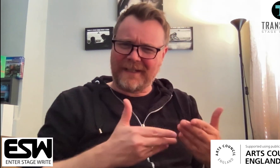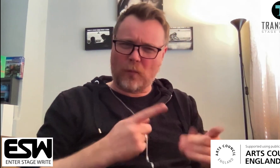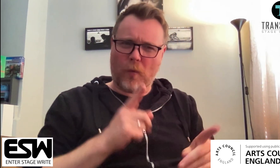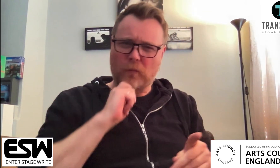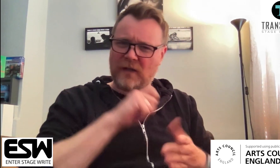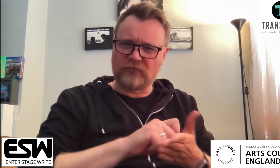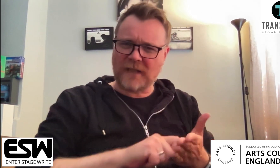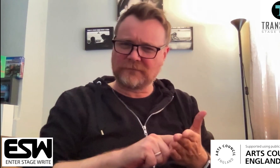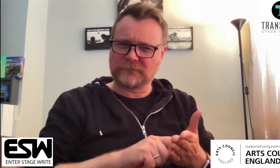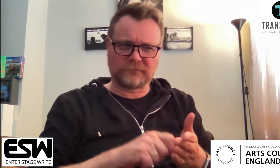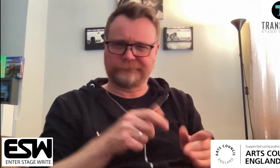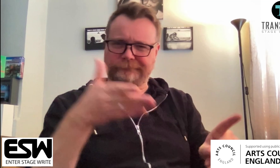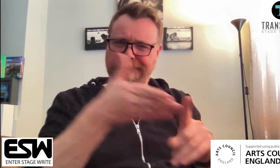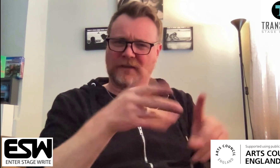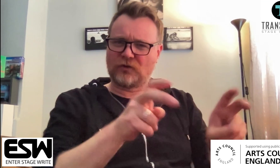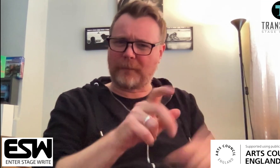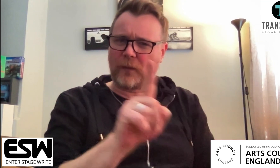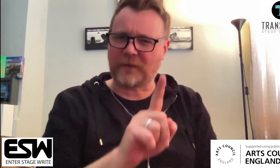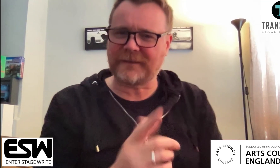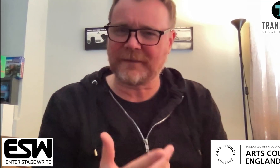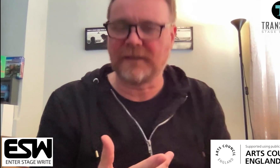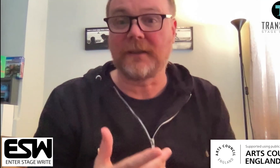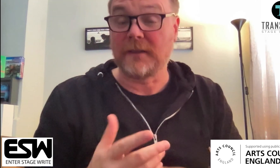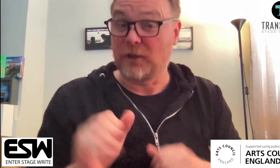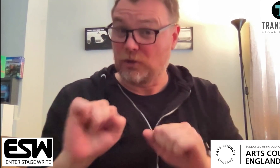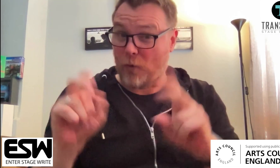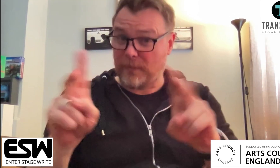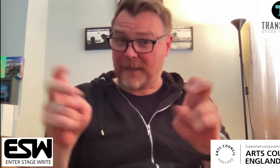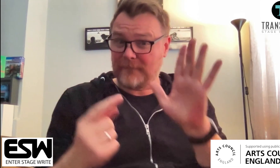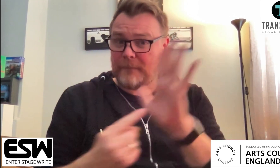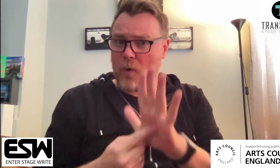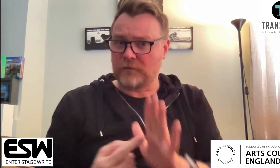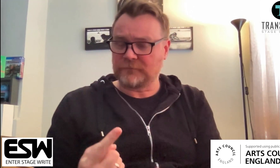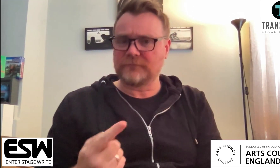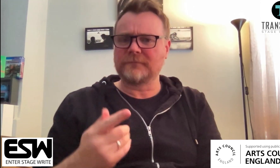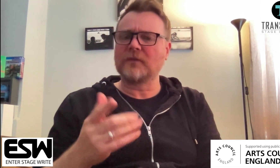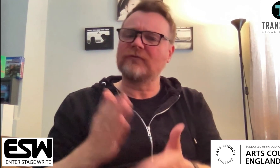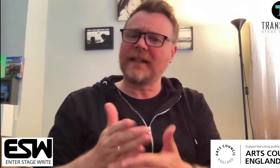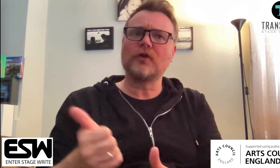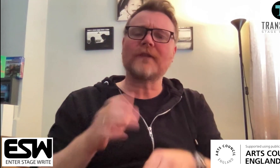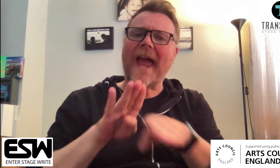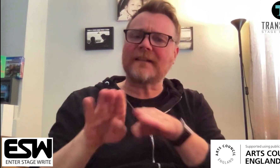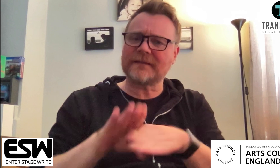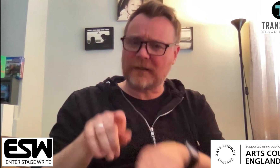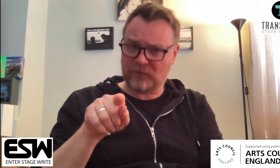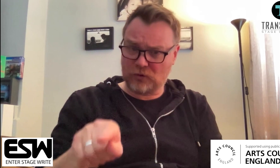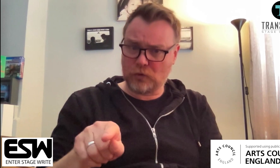theme will really help you to describe what you want to write your story for. What's the topic of your story?